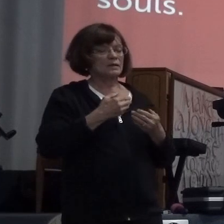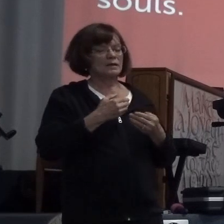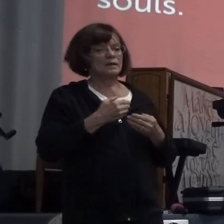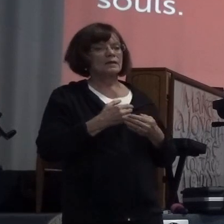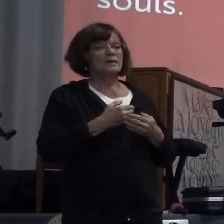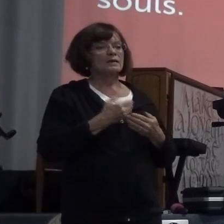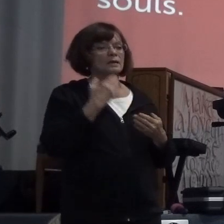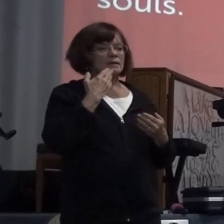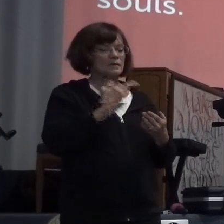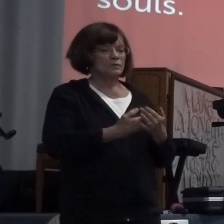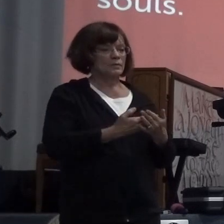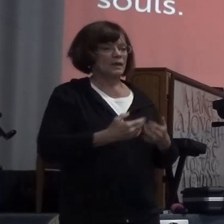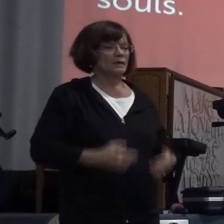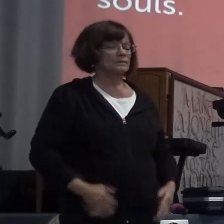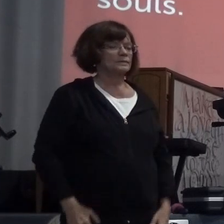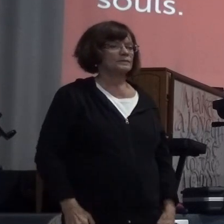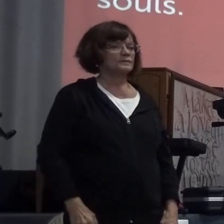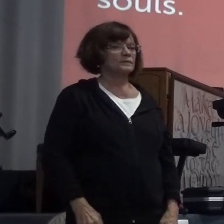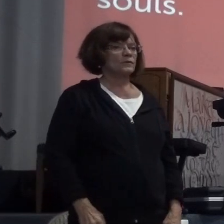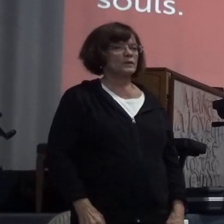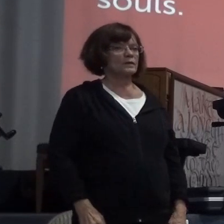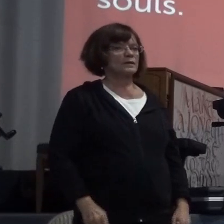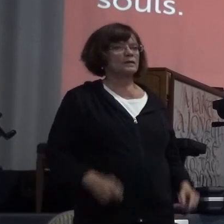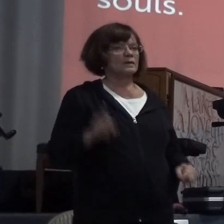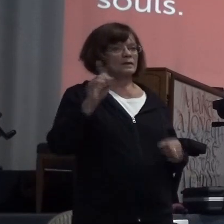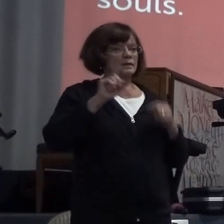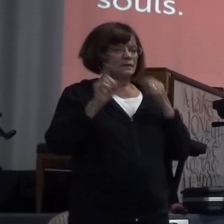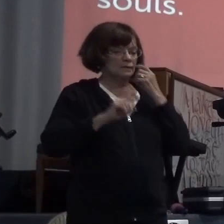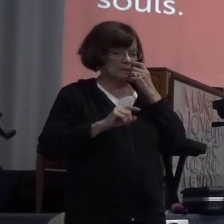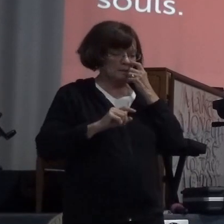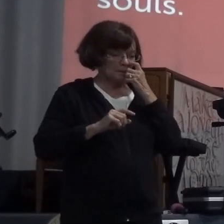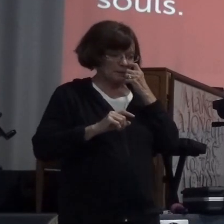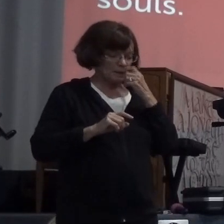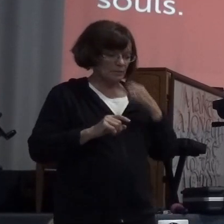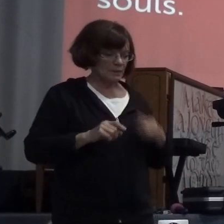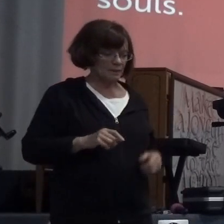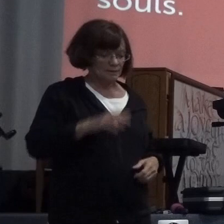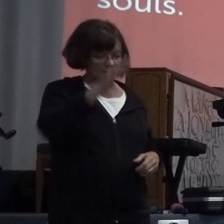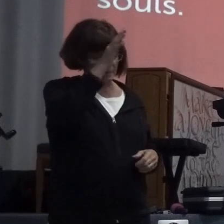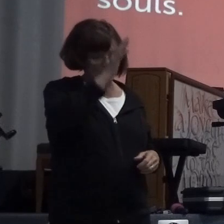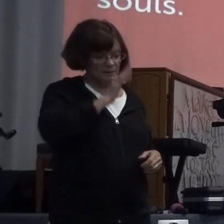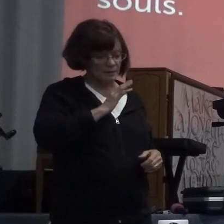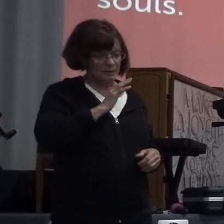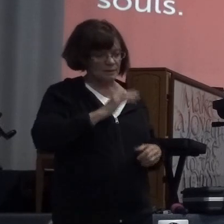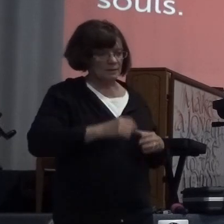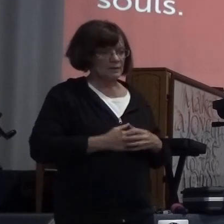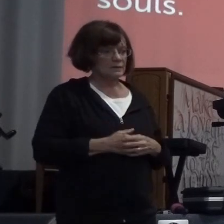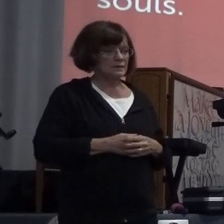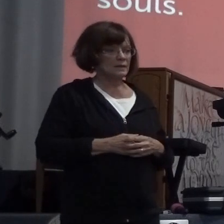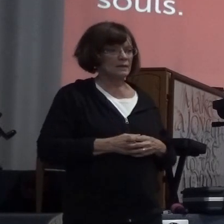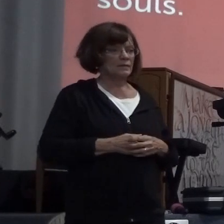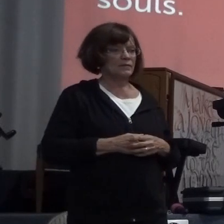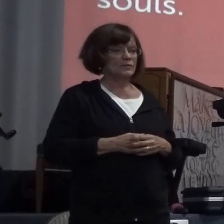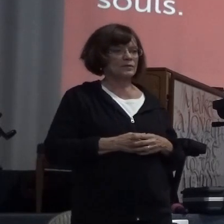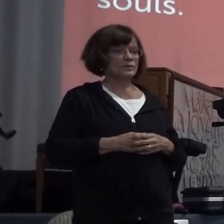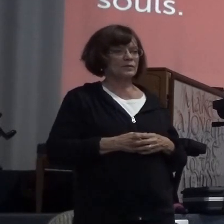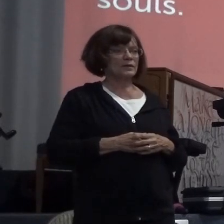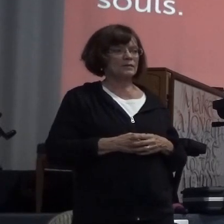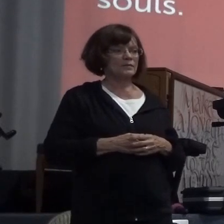they've done that in other countries, where armed men came into the church and said, "If you recant your faith,